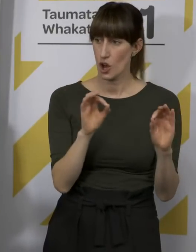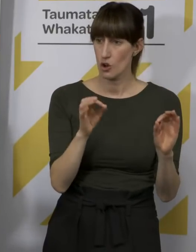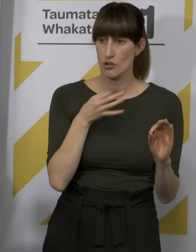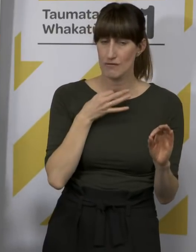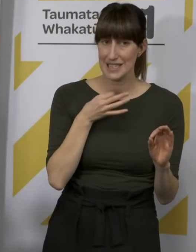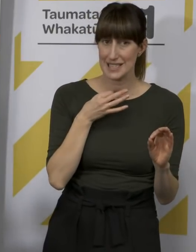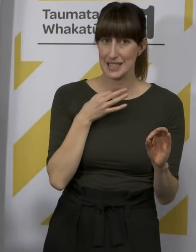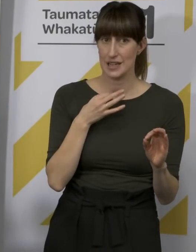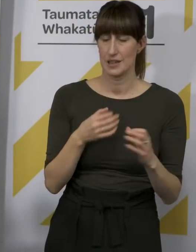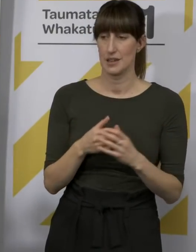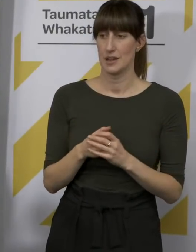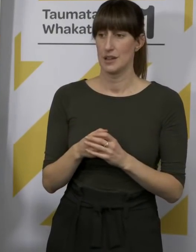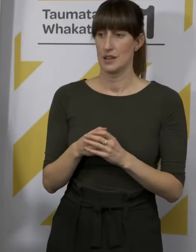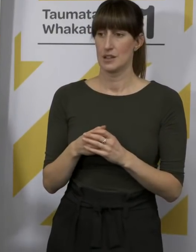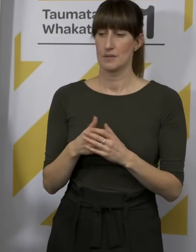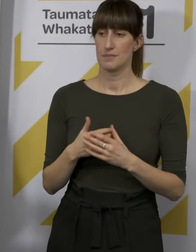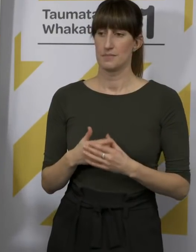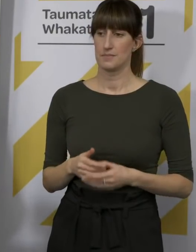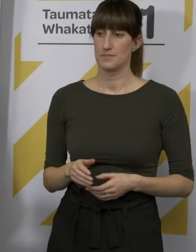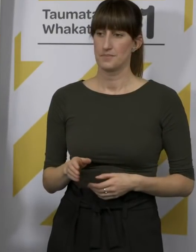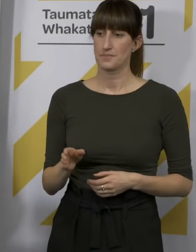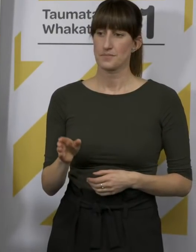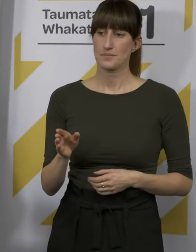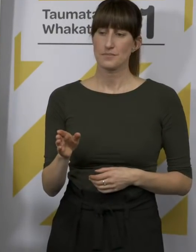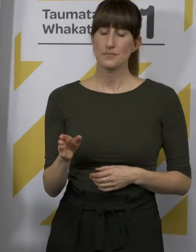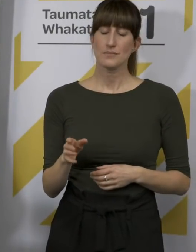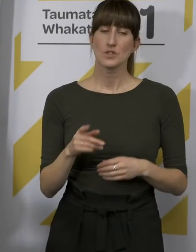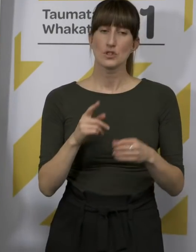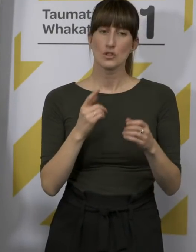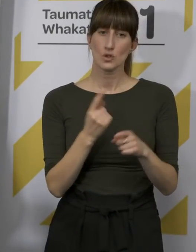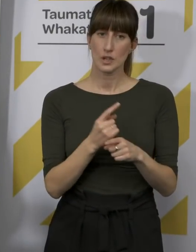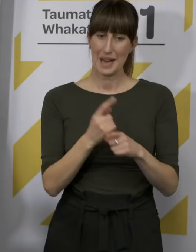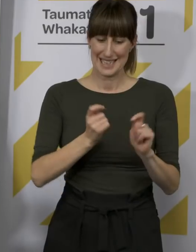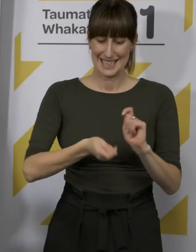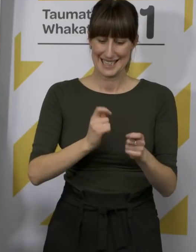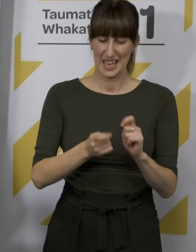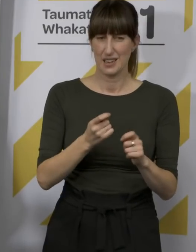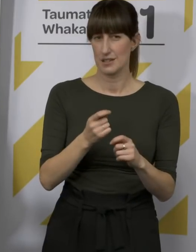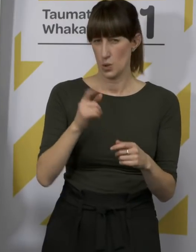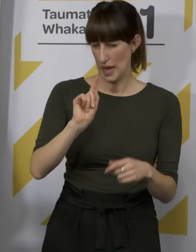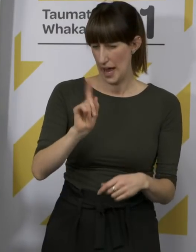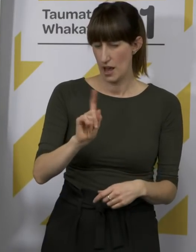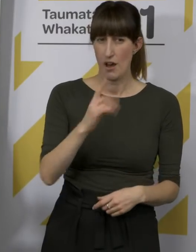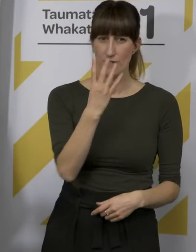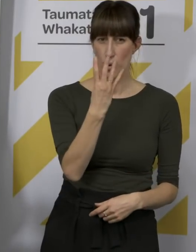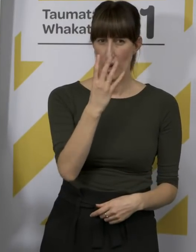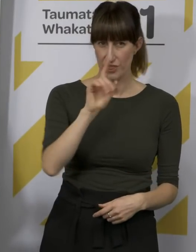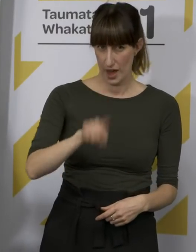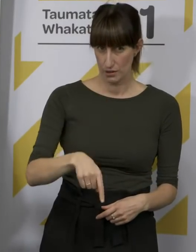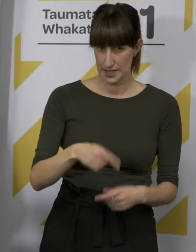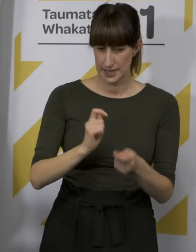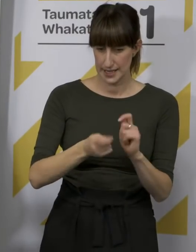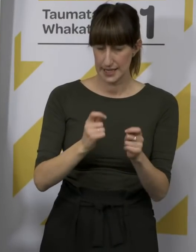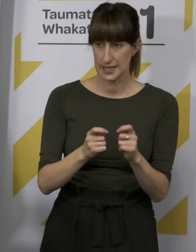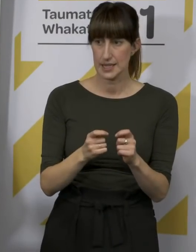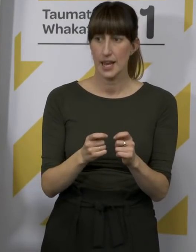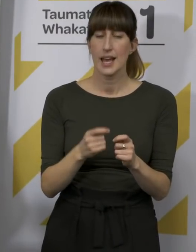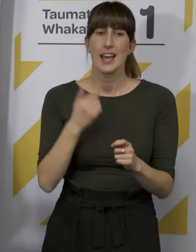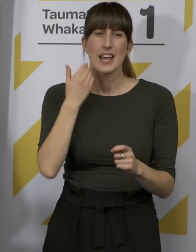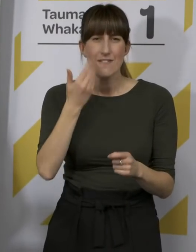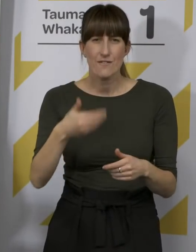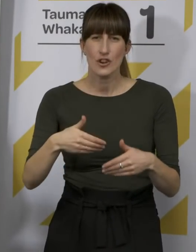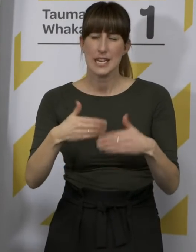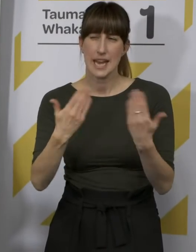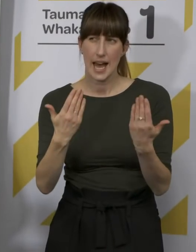With the testing rates, you talked about 4,300 today. What's the minimum number we need to do each day to be able to give